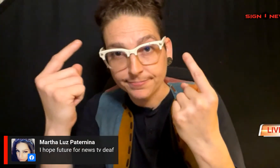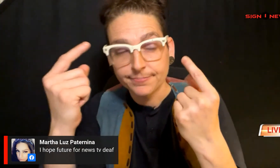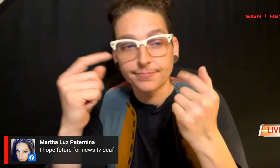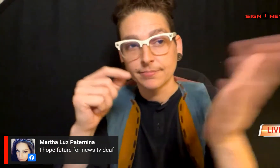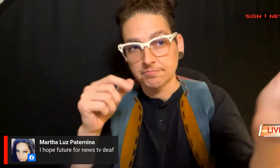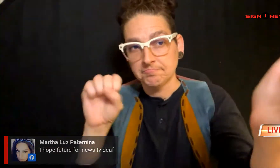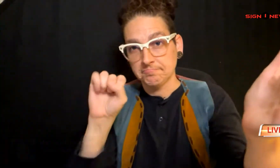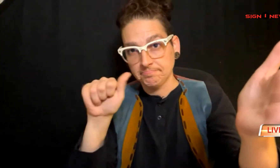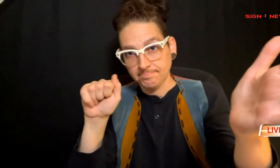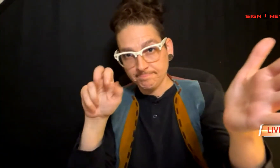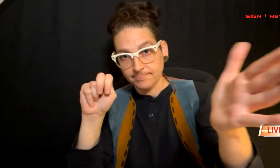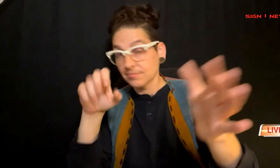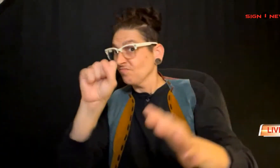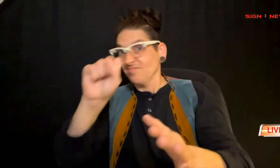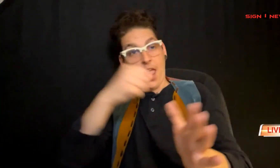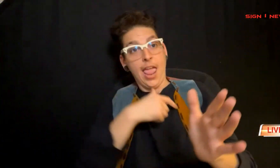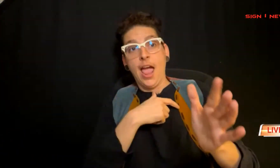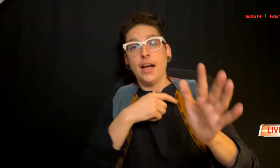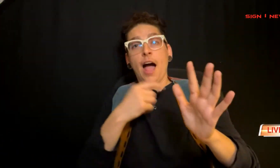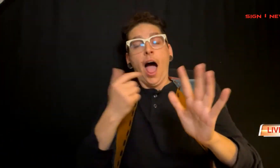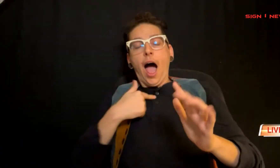I have to disagree a little bit.